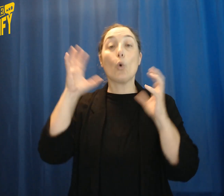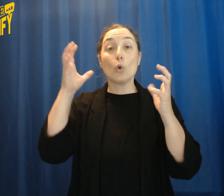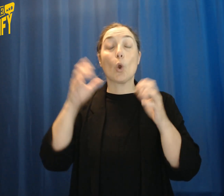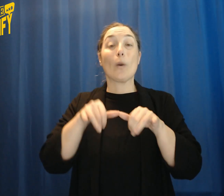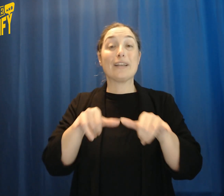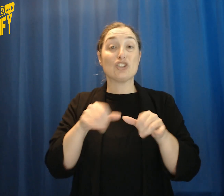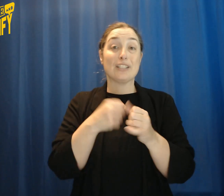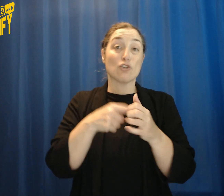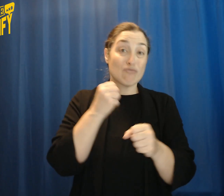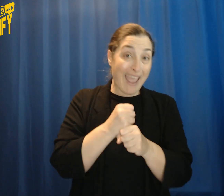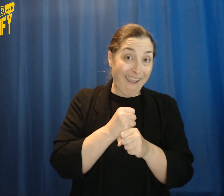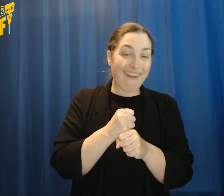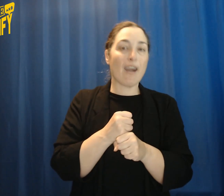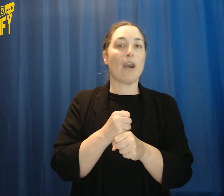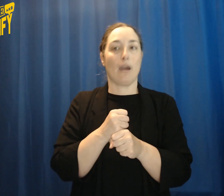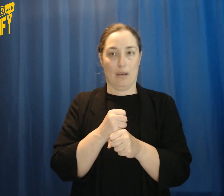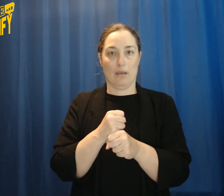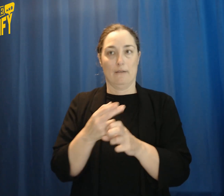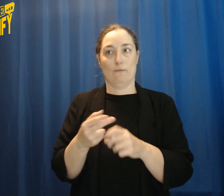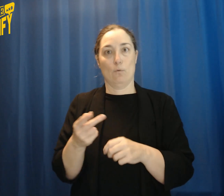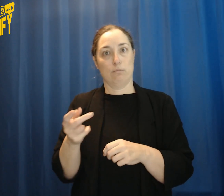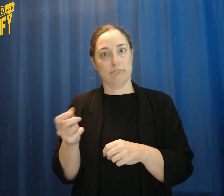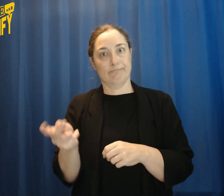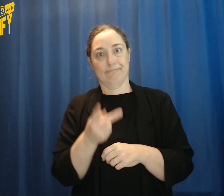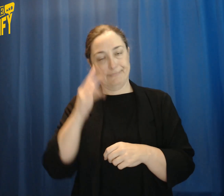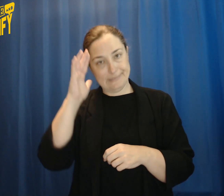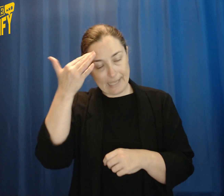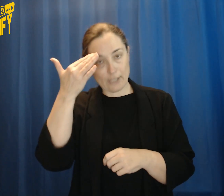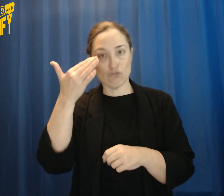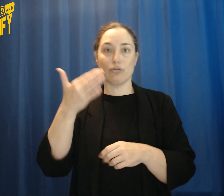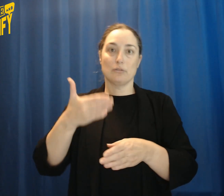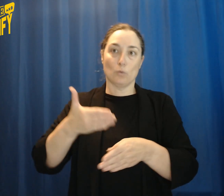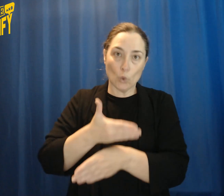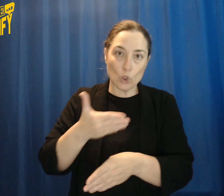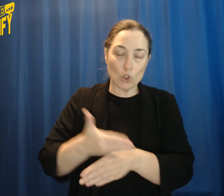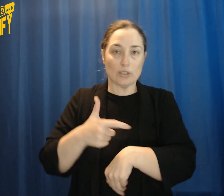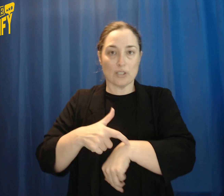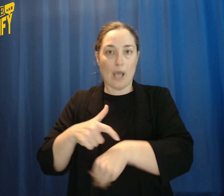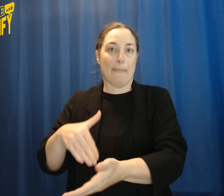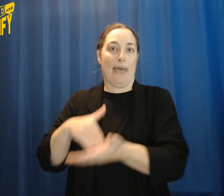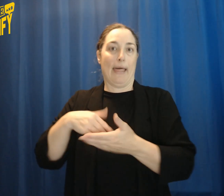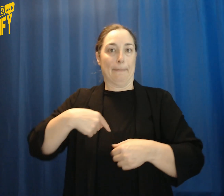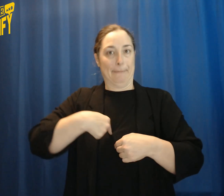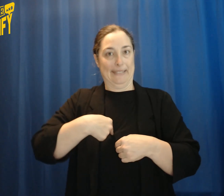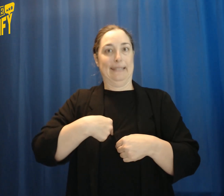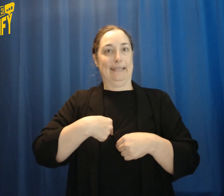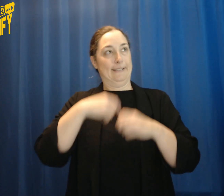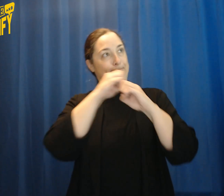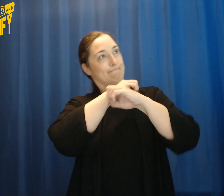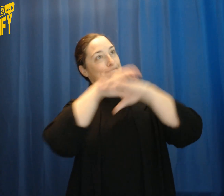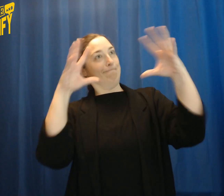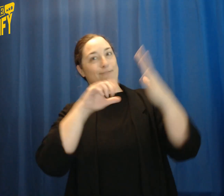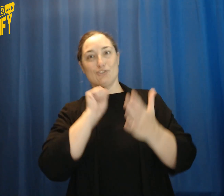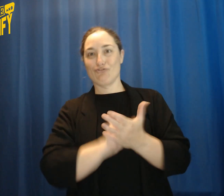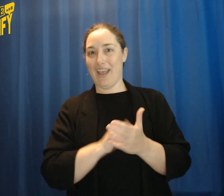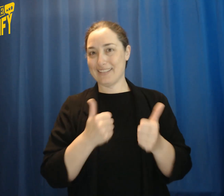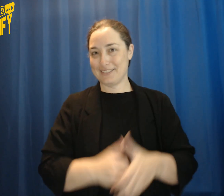your dedication, hard work, time, and for helping me bring my vision to life. Thank you so